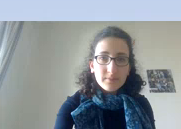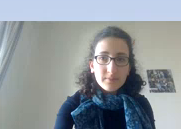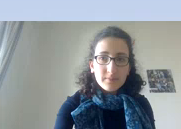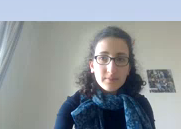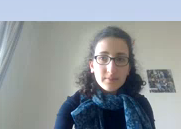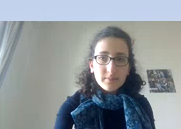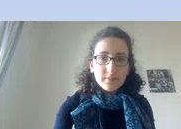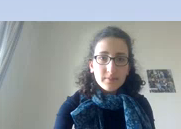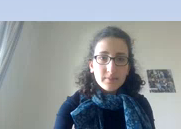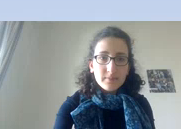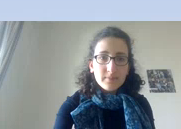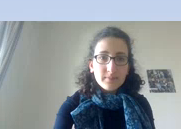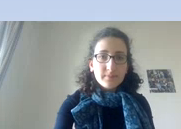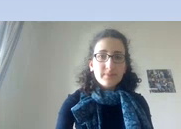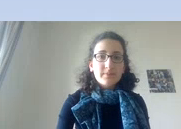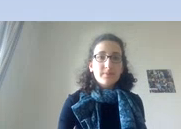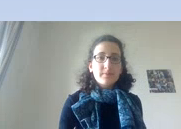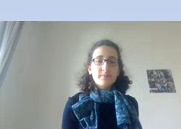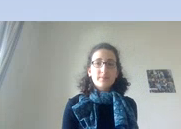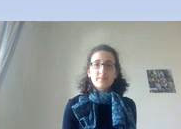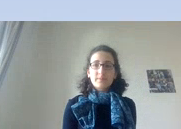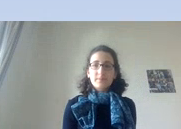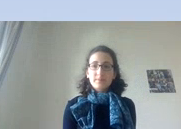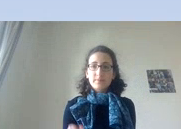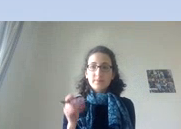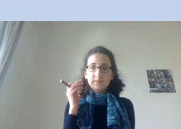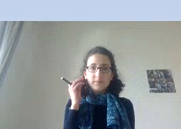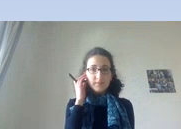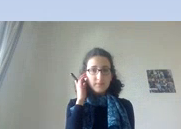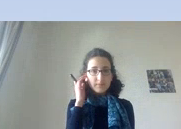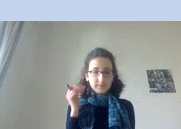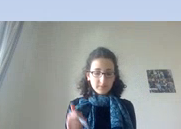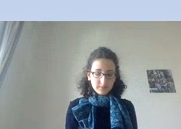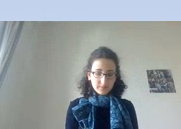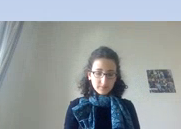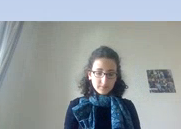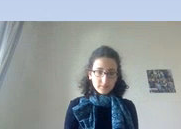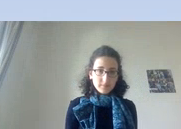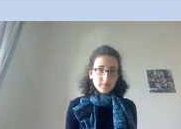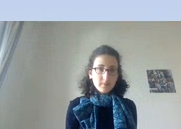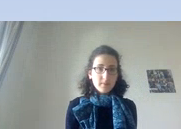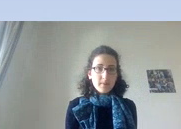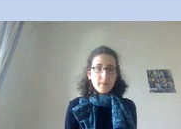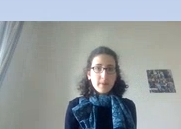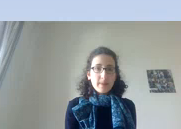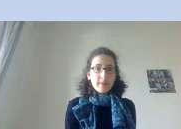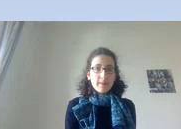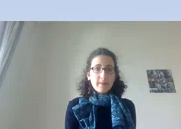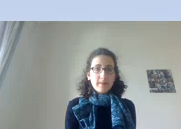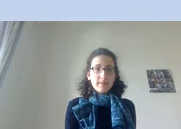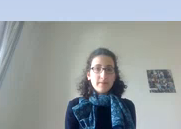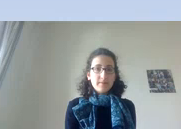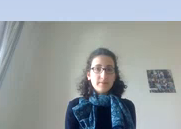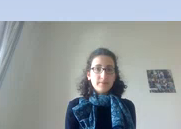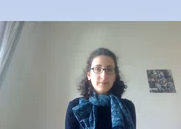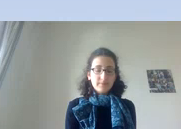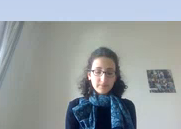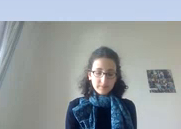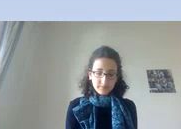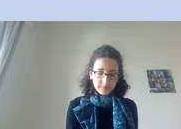matching there, but that doesn't mean that English and Arabic are related, right? Or it doesn't mean that Arabic has influenced English